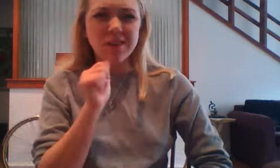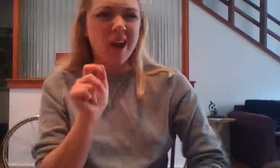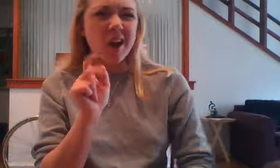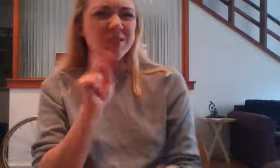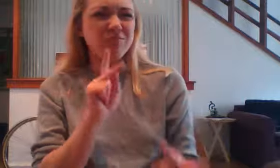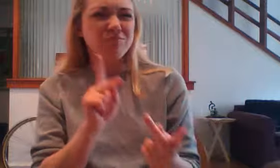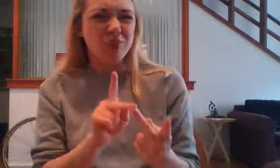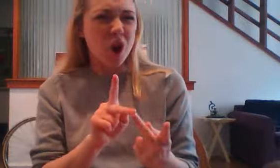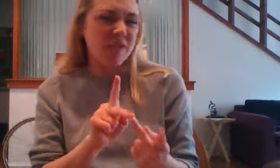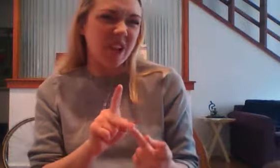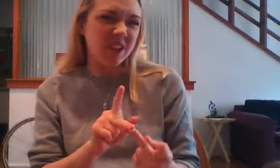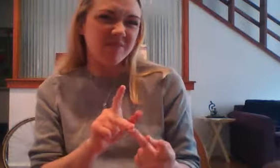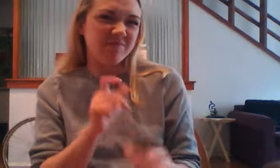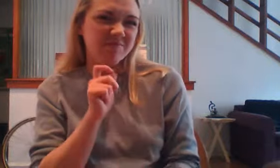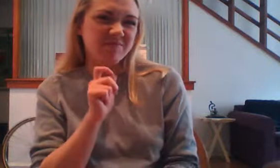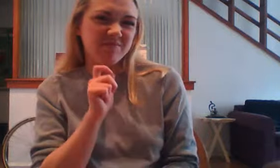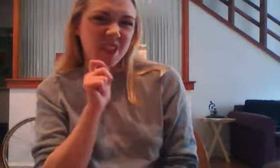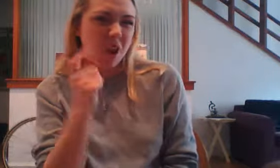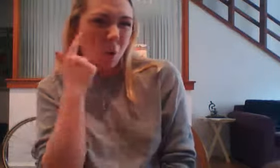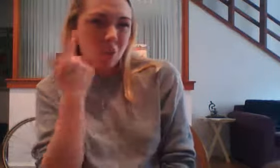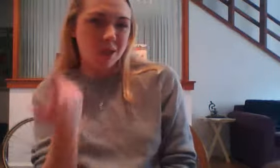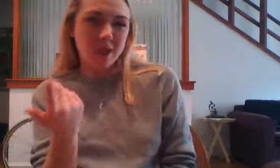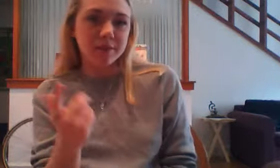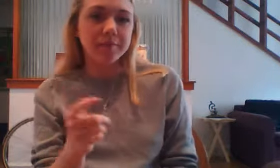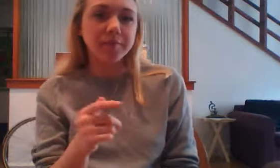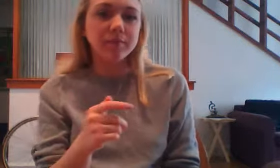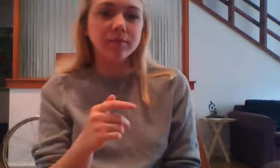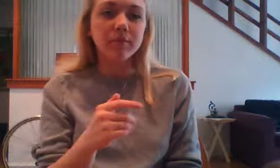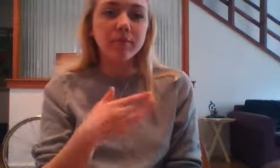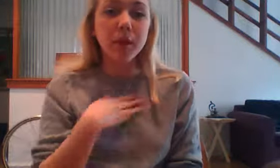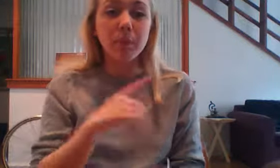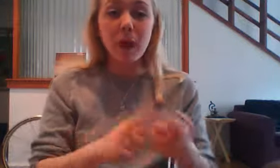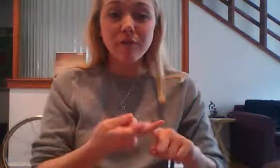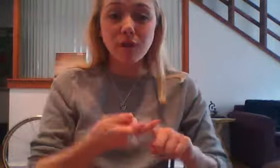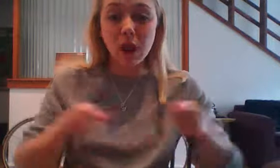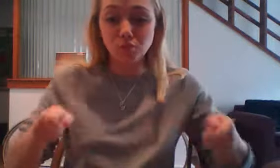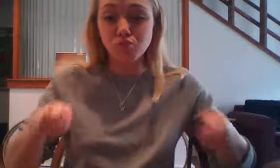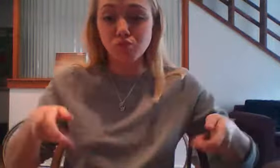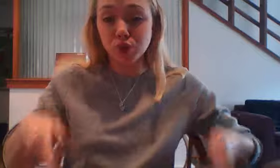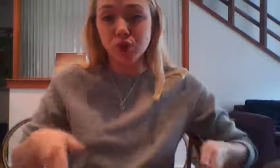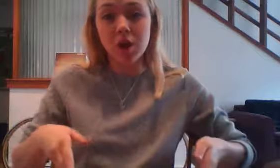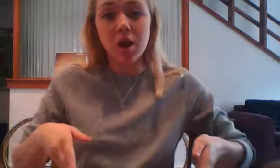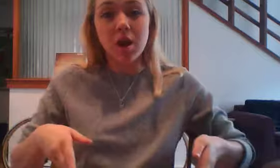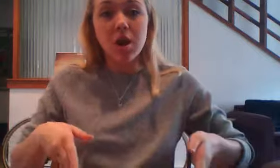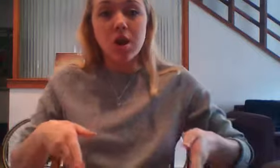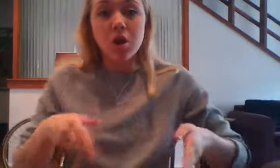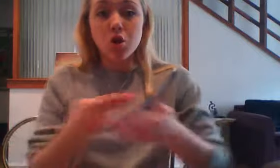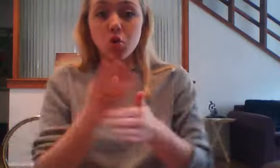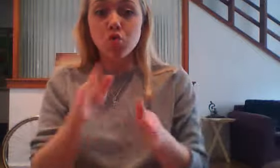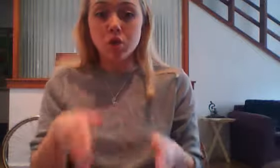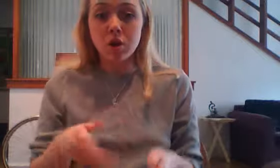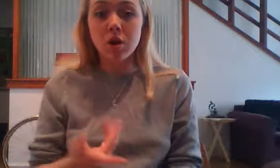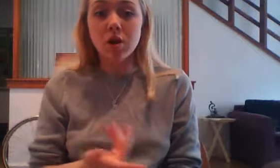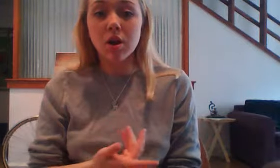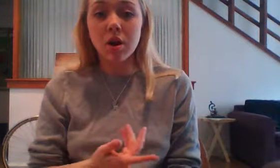say. I have a friend of mine who uses a wheelchair, and he says what this design does for him is it creates a social